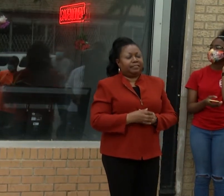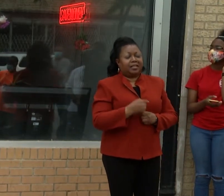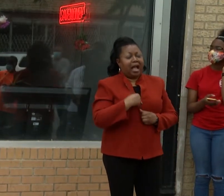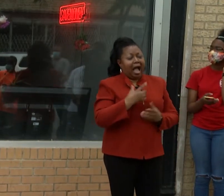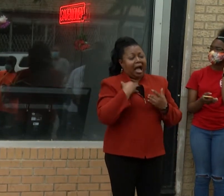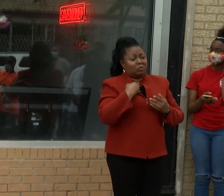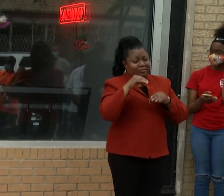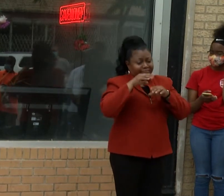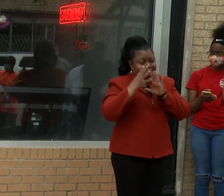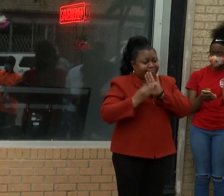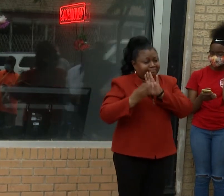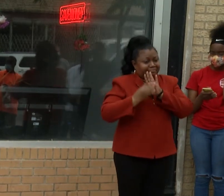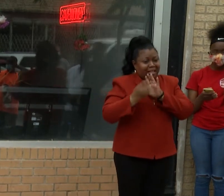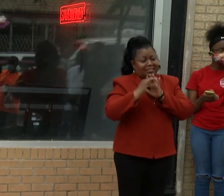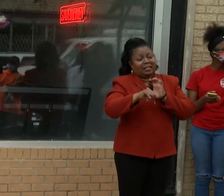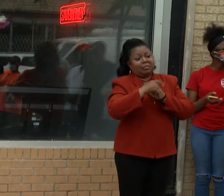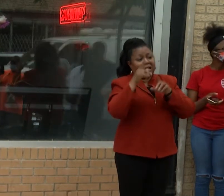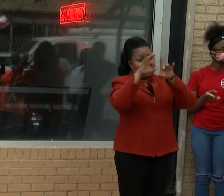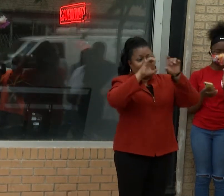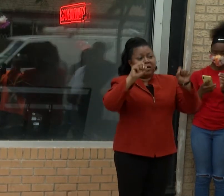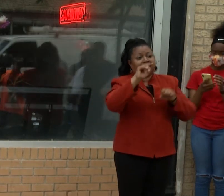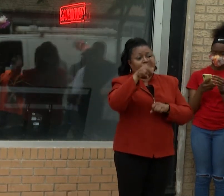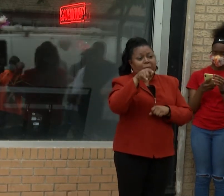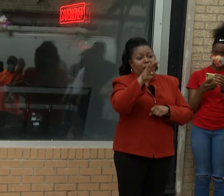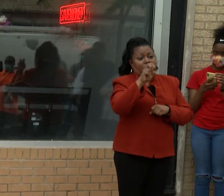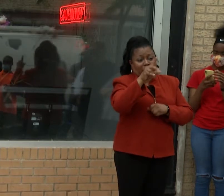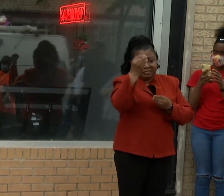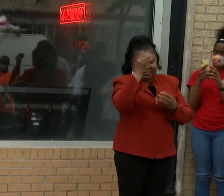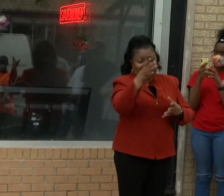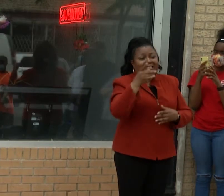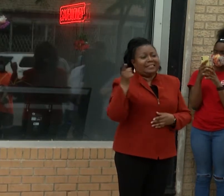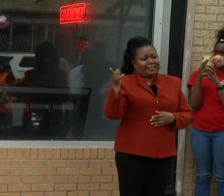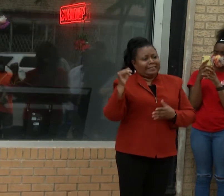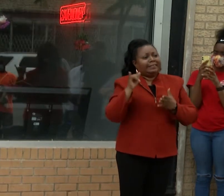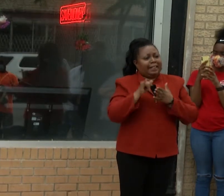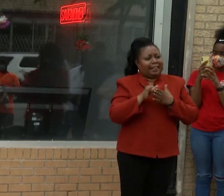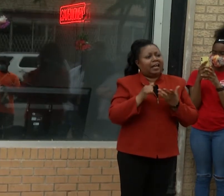I want to echo something President Preckwinkle said. She said